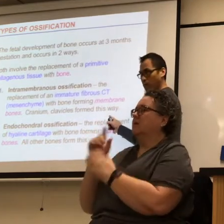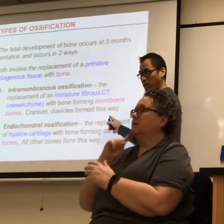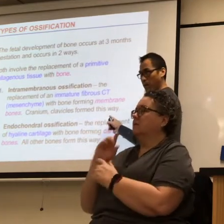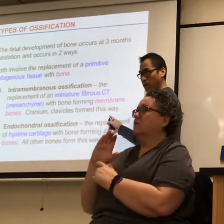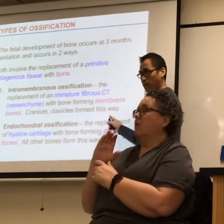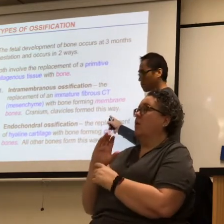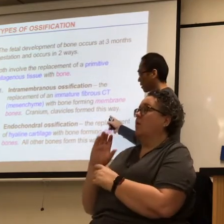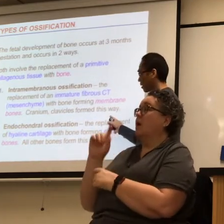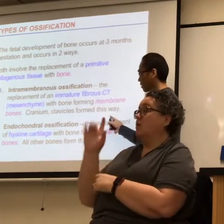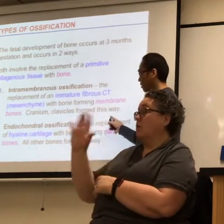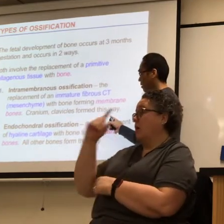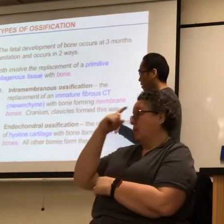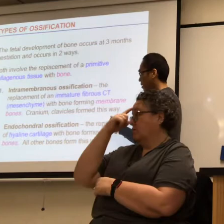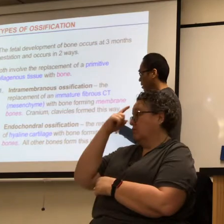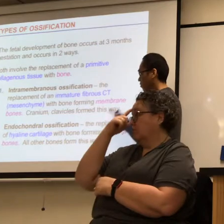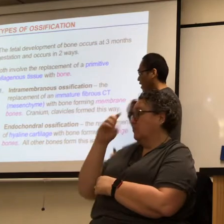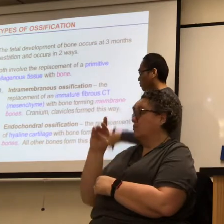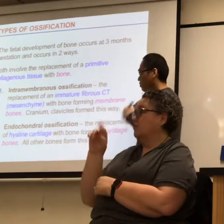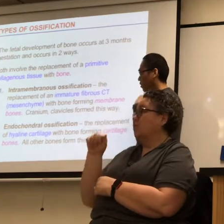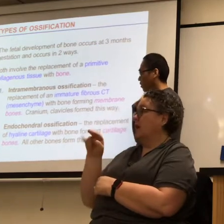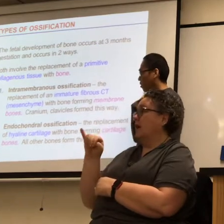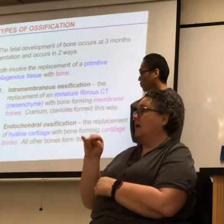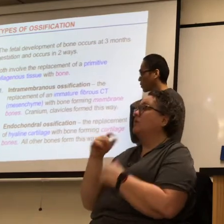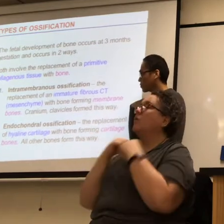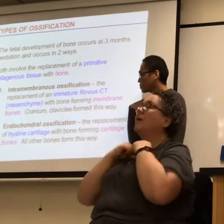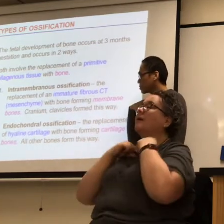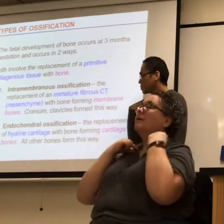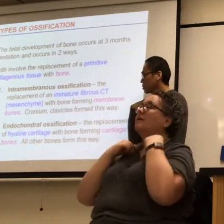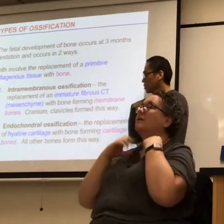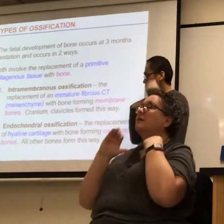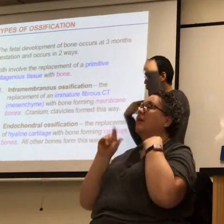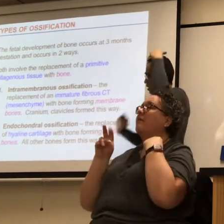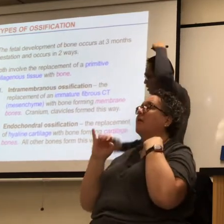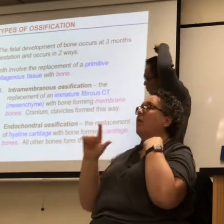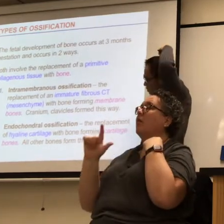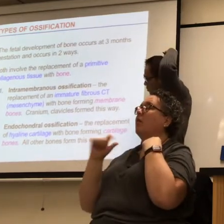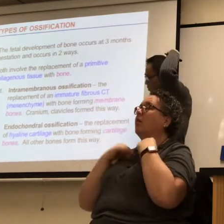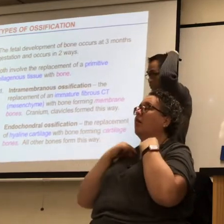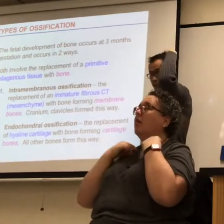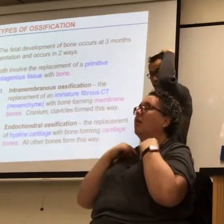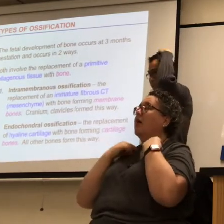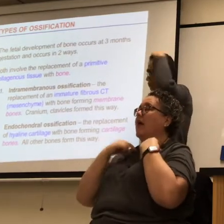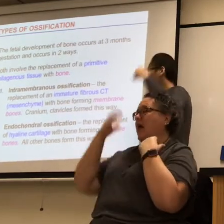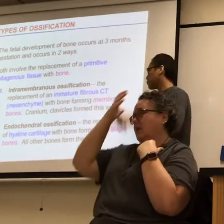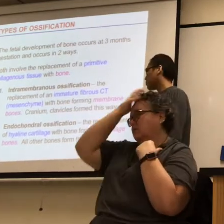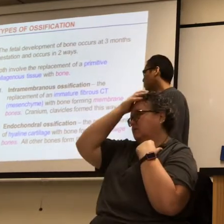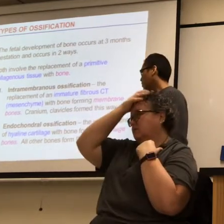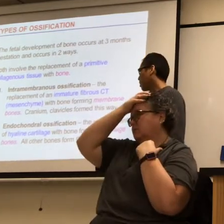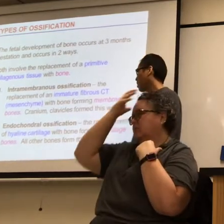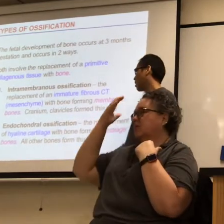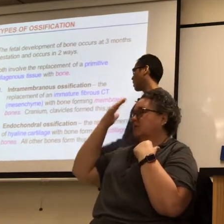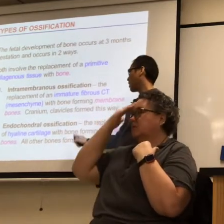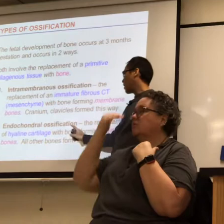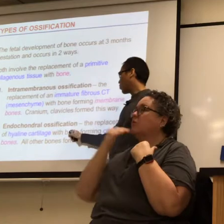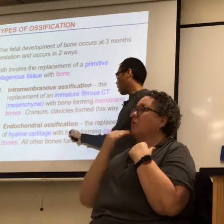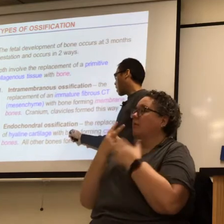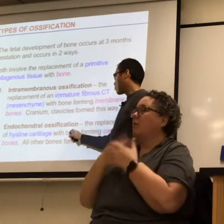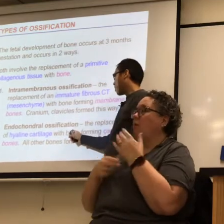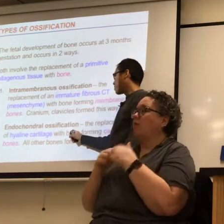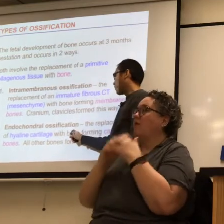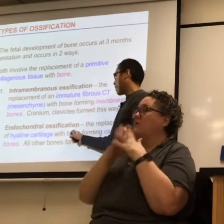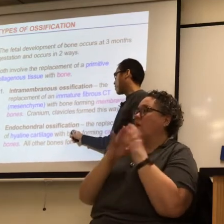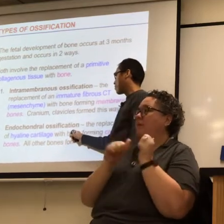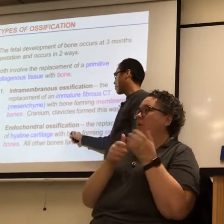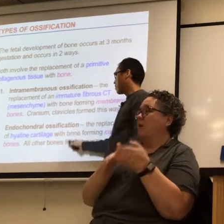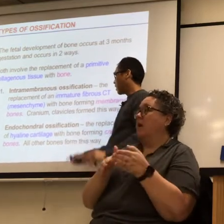form this way. Okay, your clavicles are your collarbones. The cranium is your skullcap. In